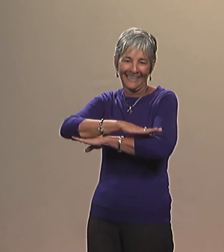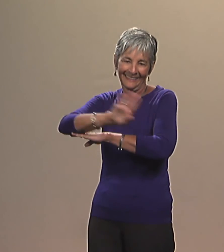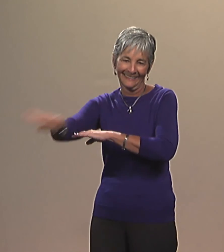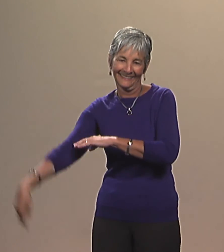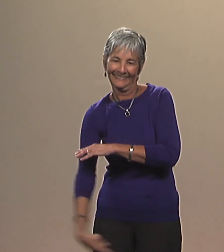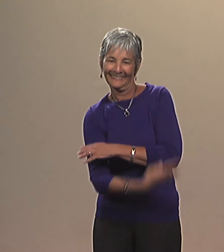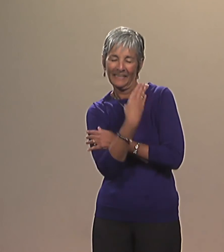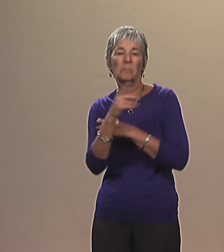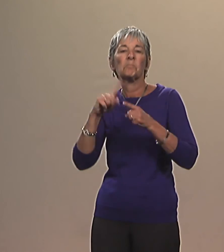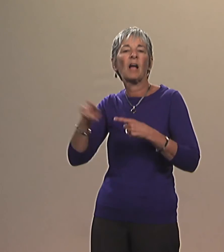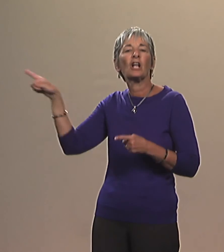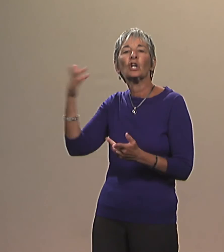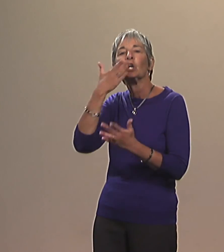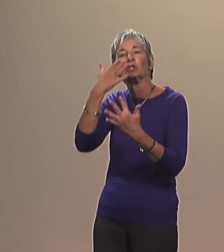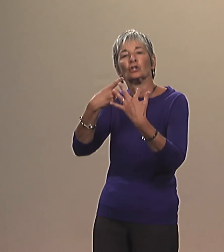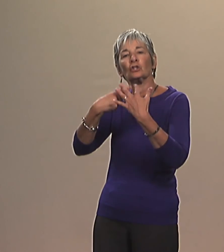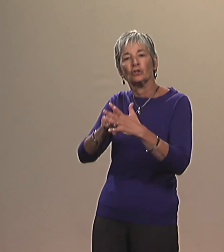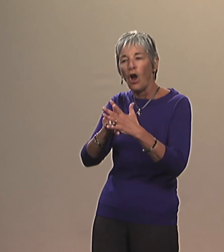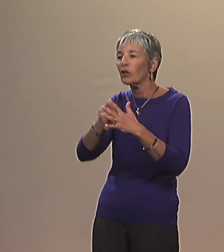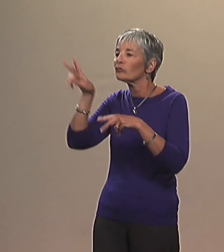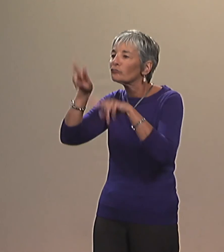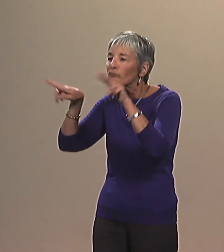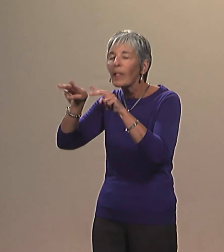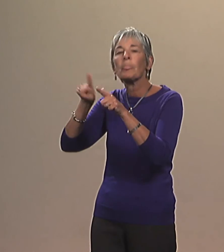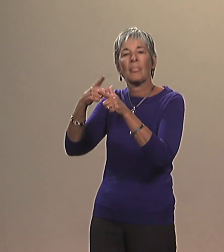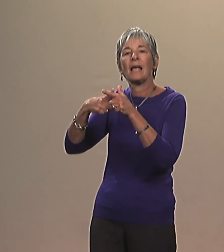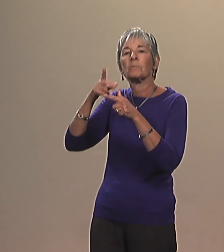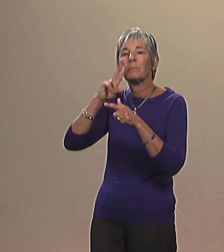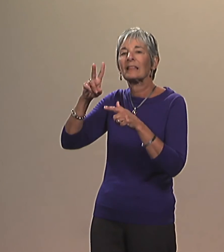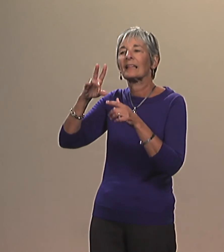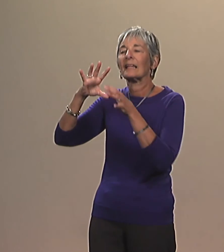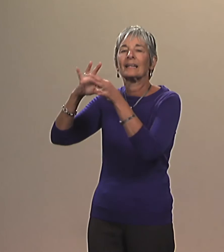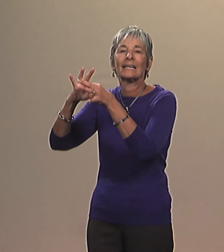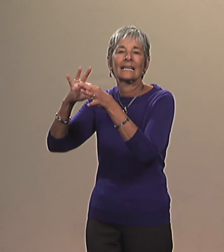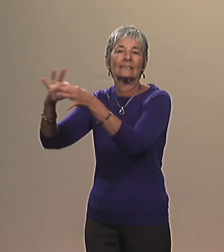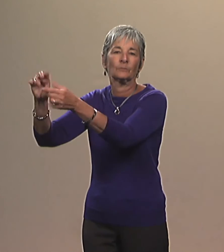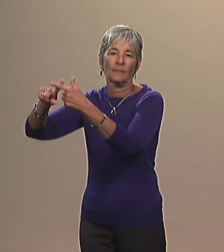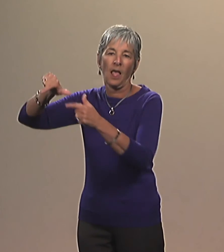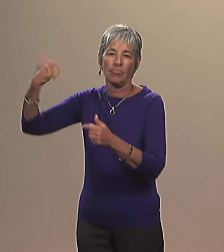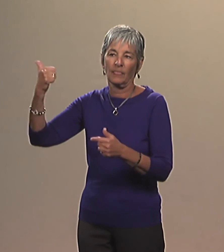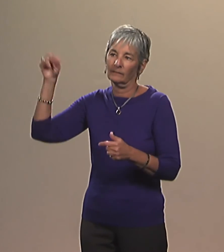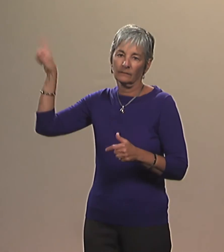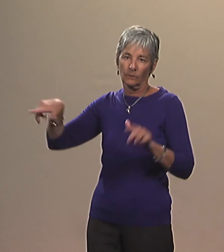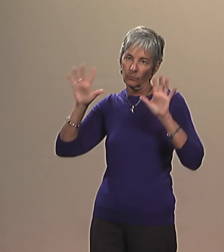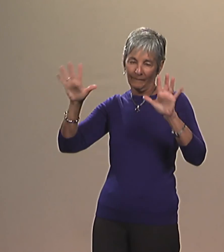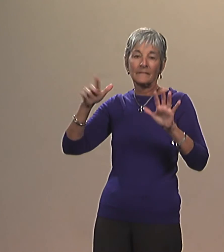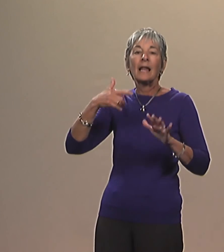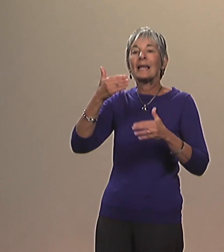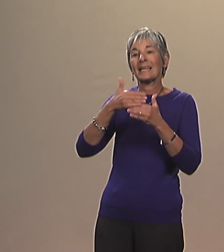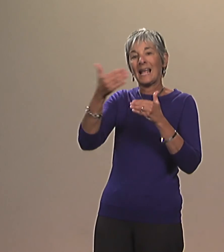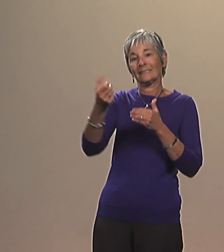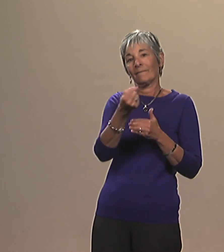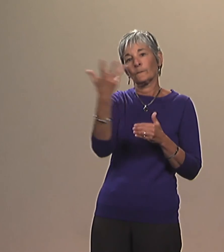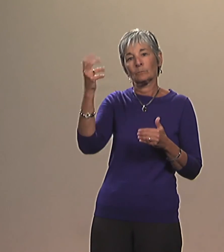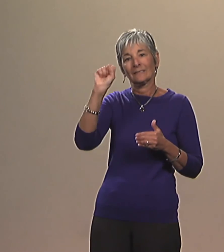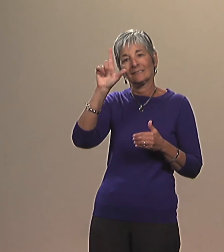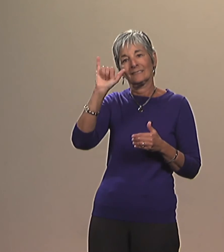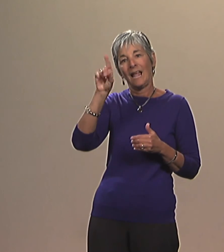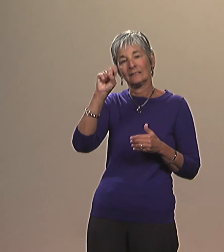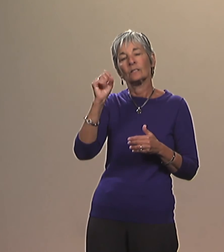But this is a good start. Take a look at these. They will lead you to other resources as well. The next few